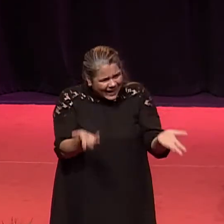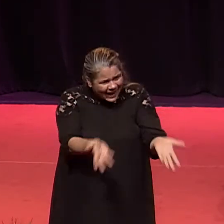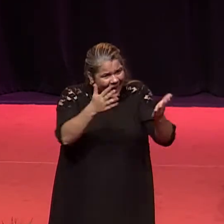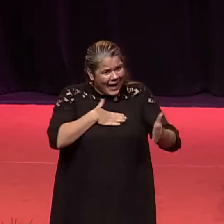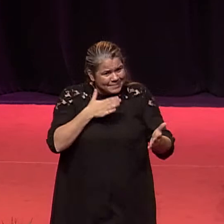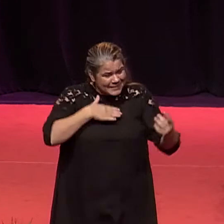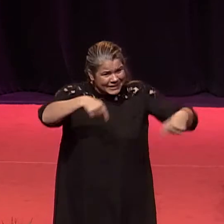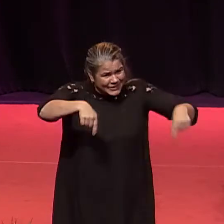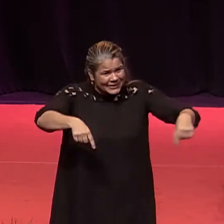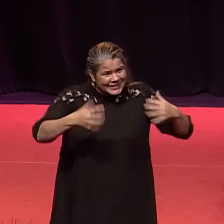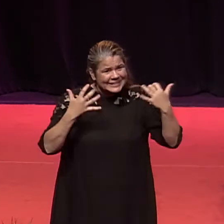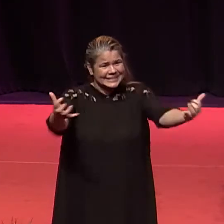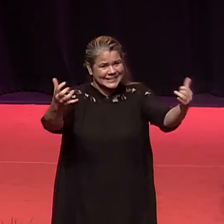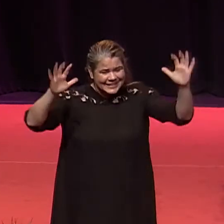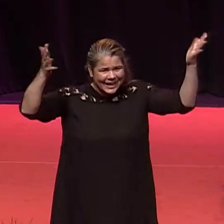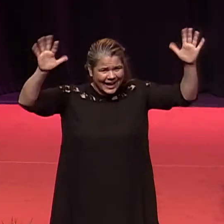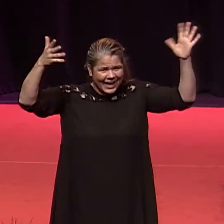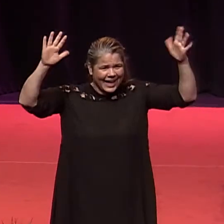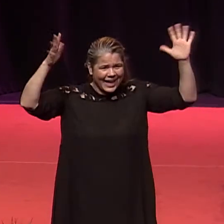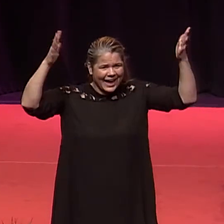here?